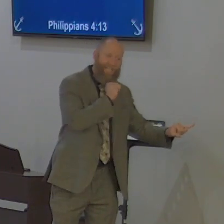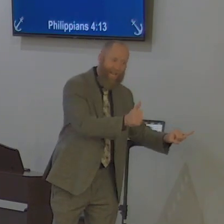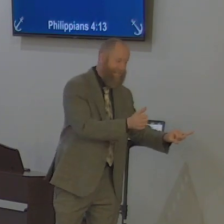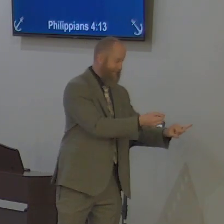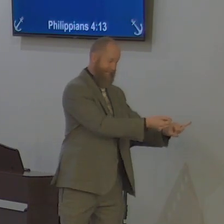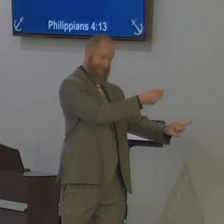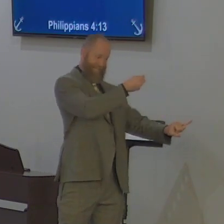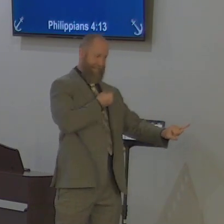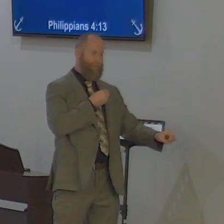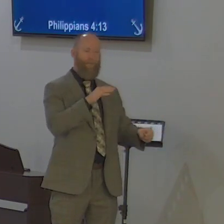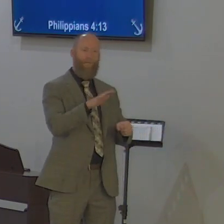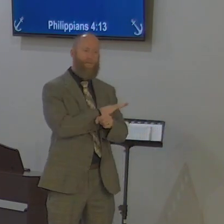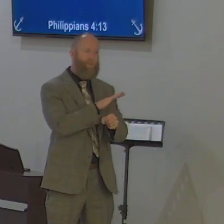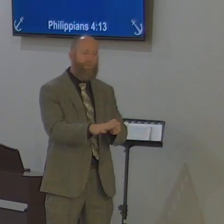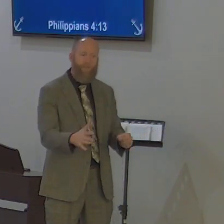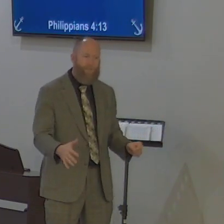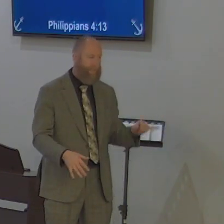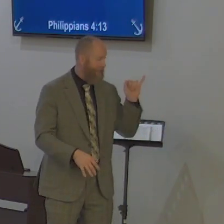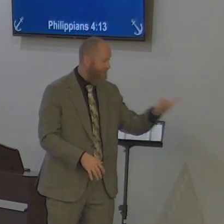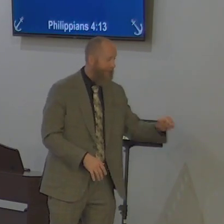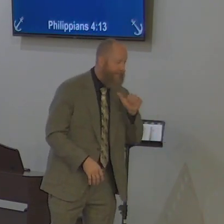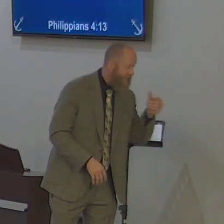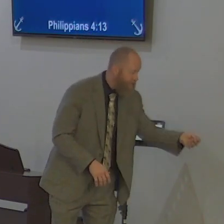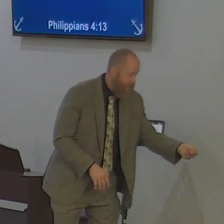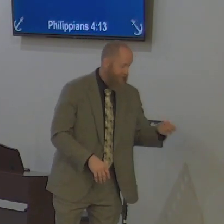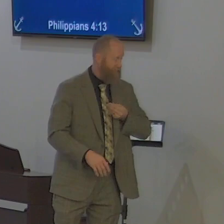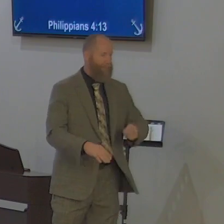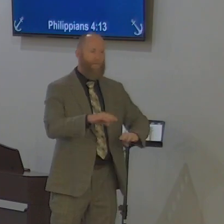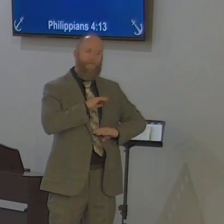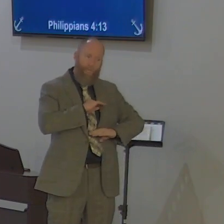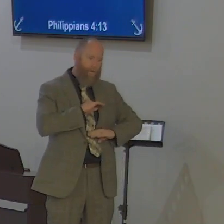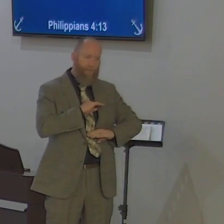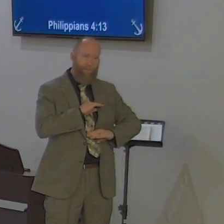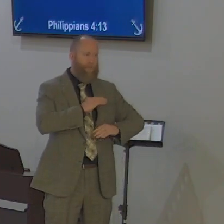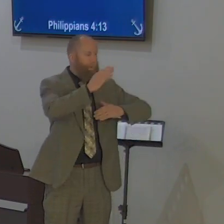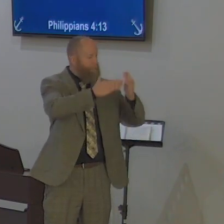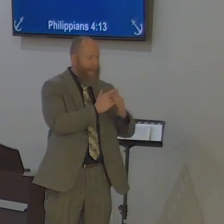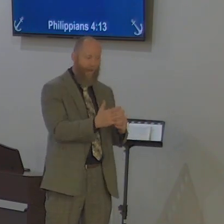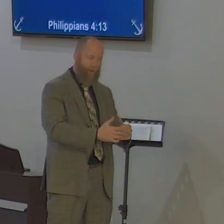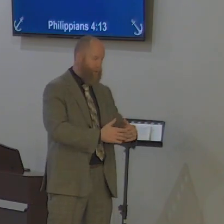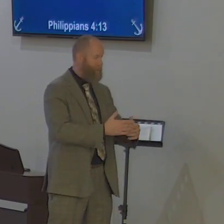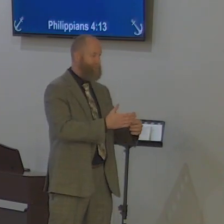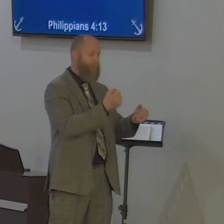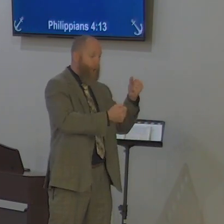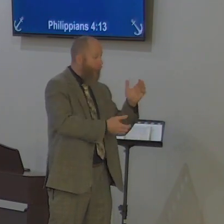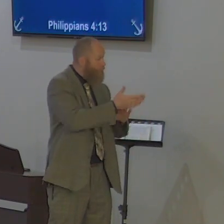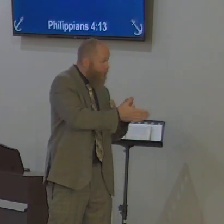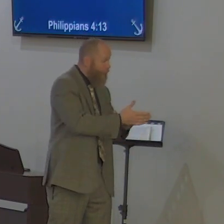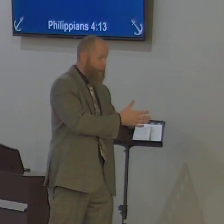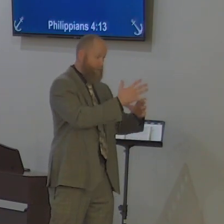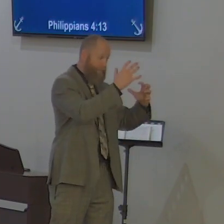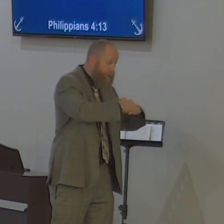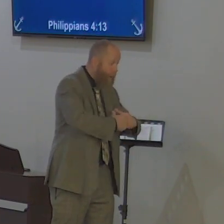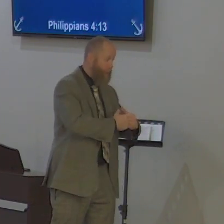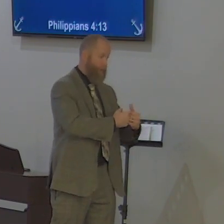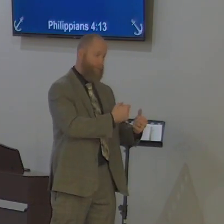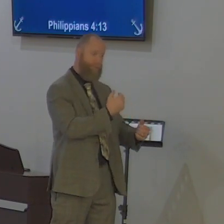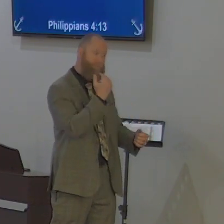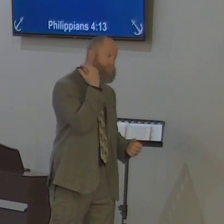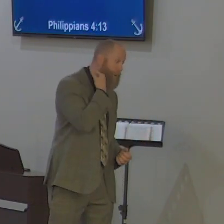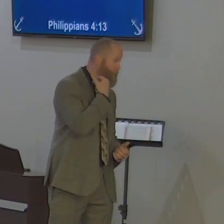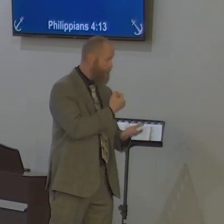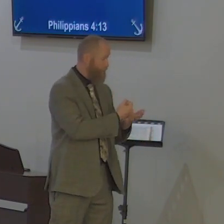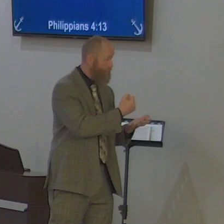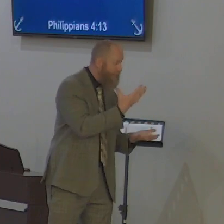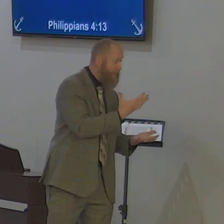or little, whatever it might be, light or heavy, that the truth that makes us content, wherein we learn the lessons of contentment, if